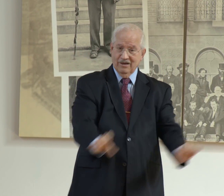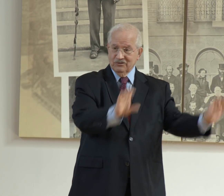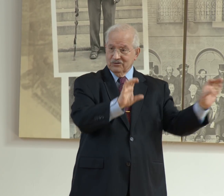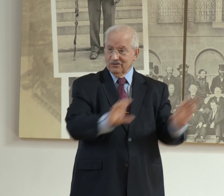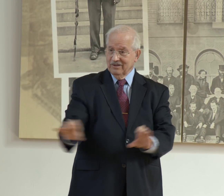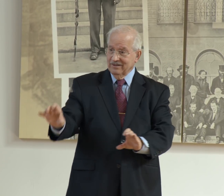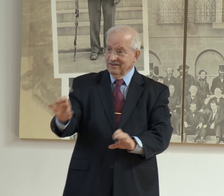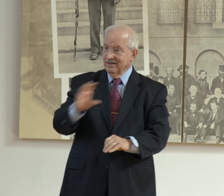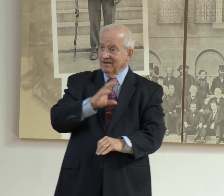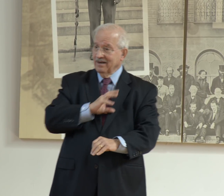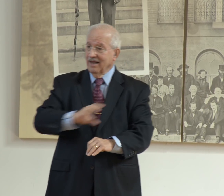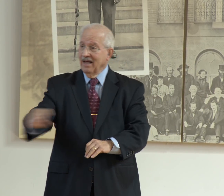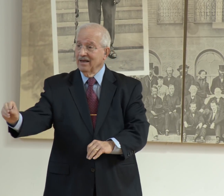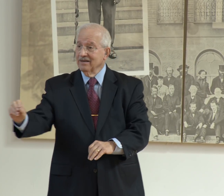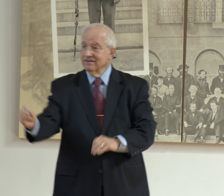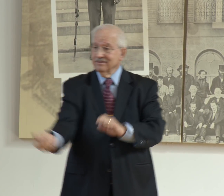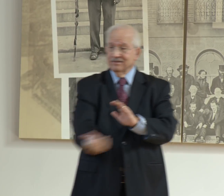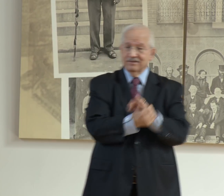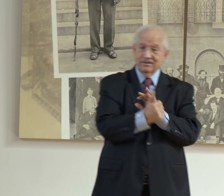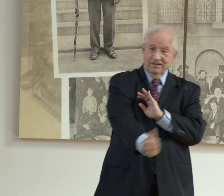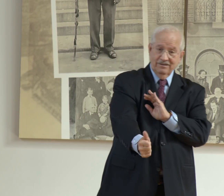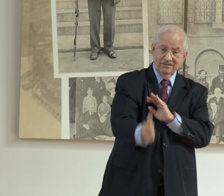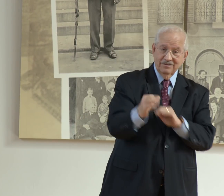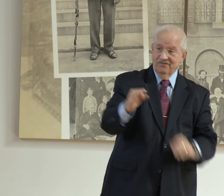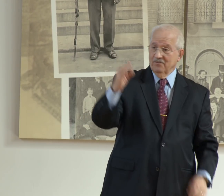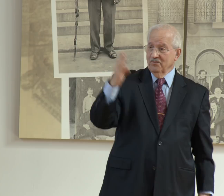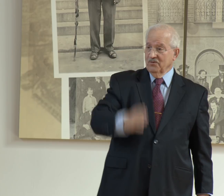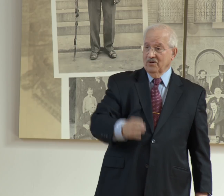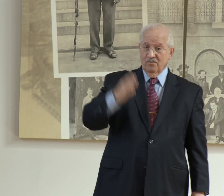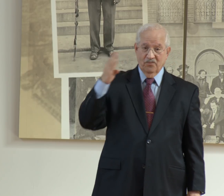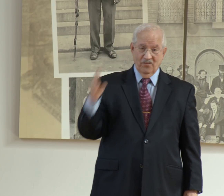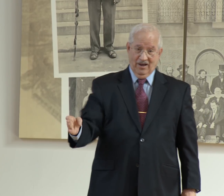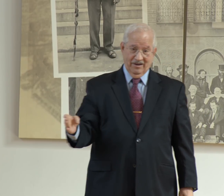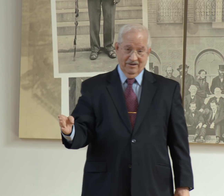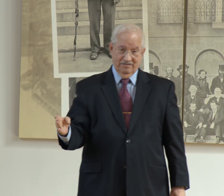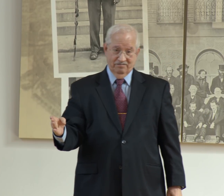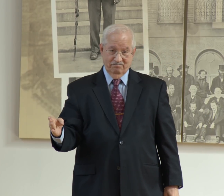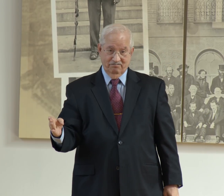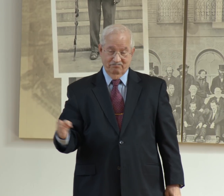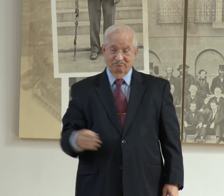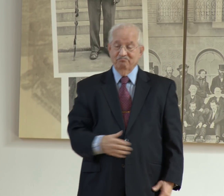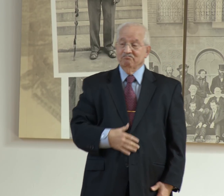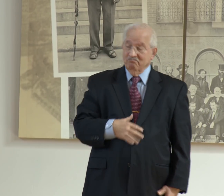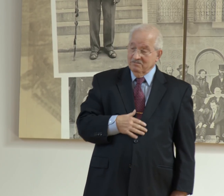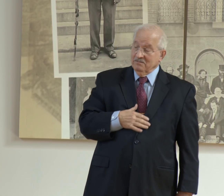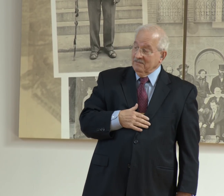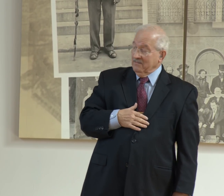without the bold actions and skills of Bernard Bragg."